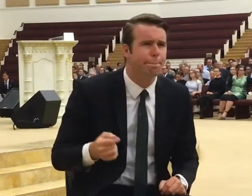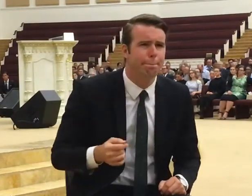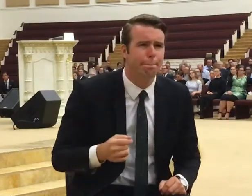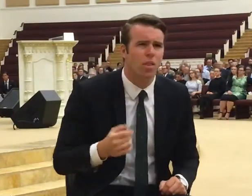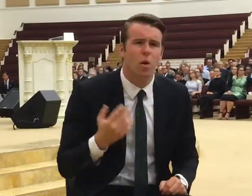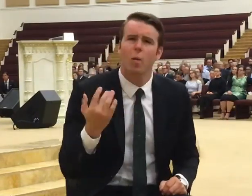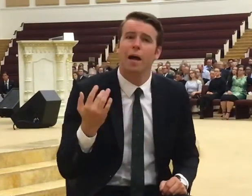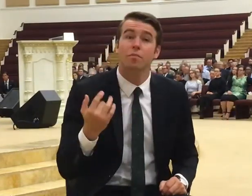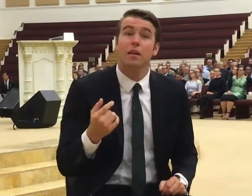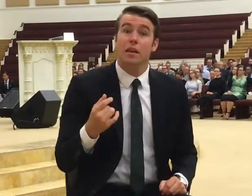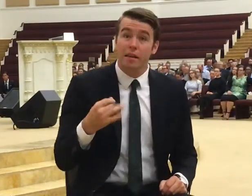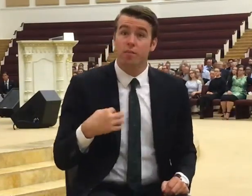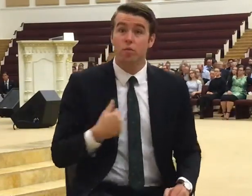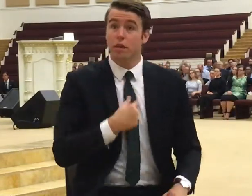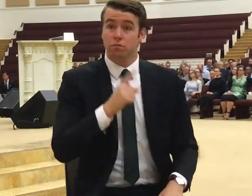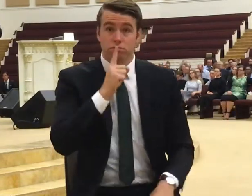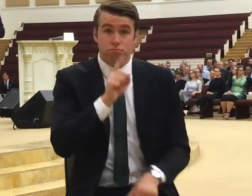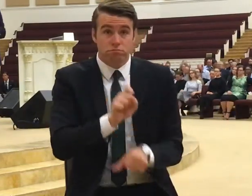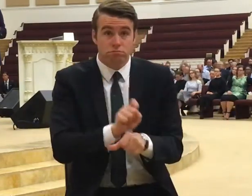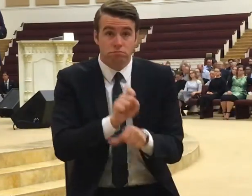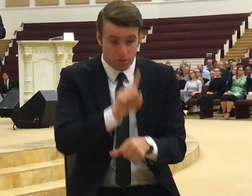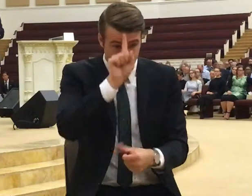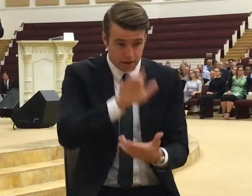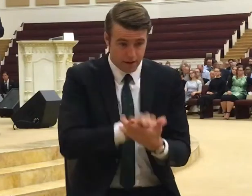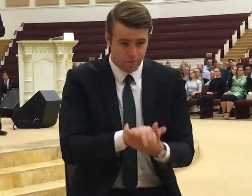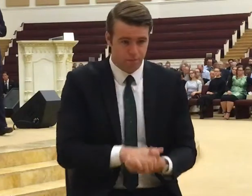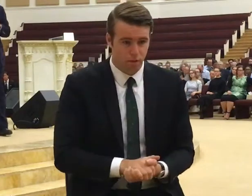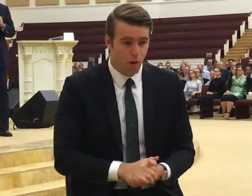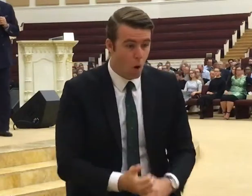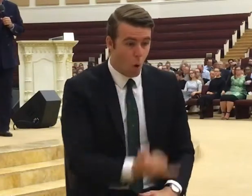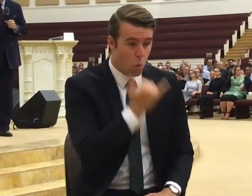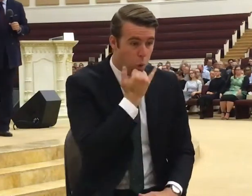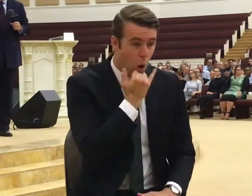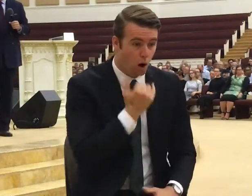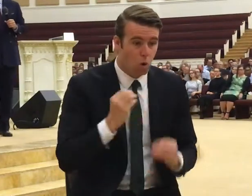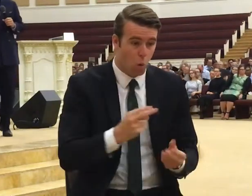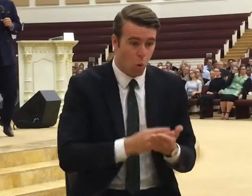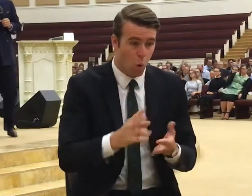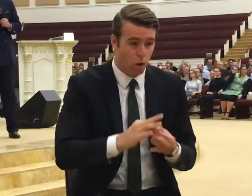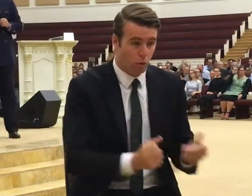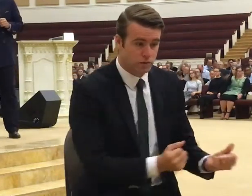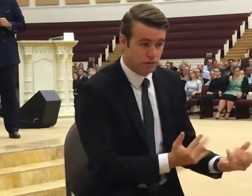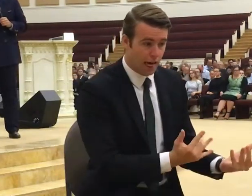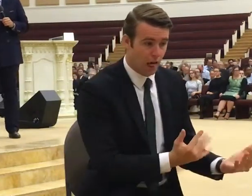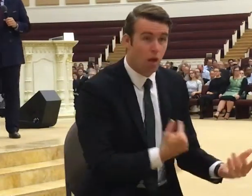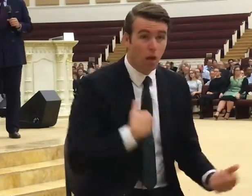If we really believe you're going to hell without the Holy Ghost,